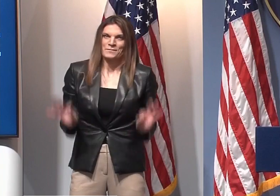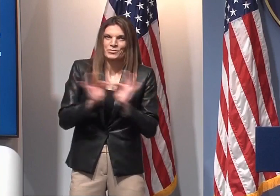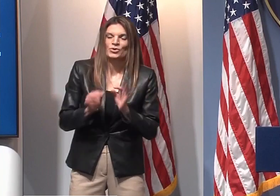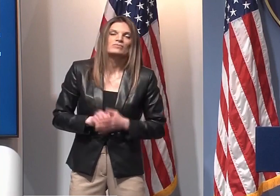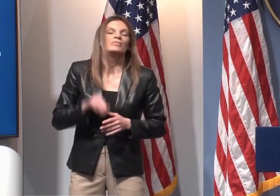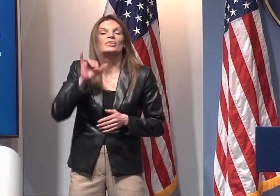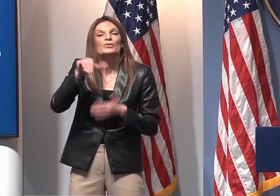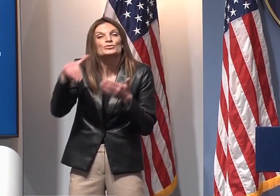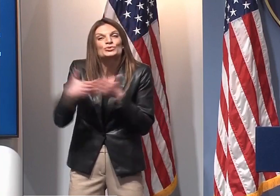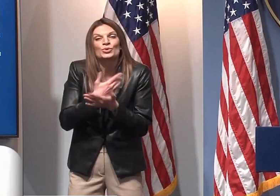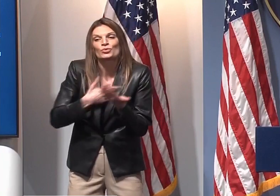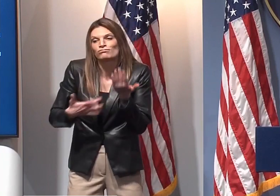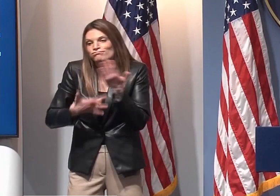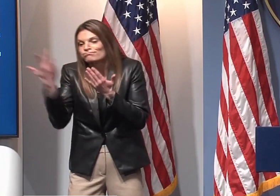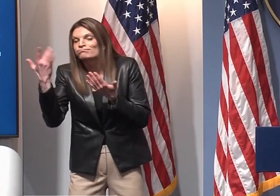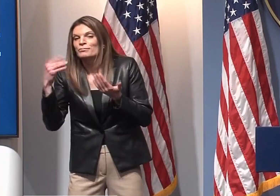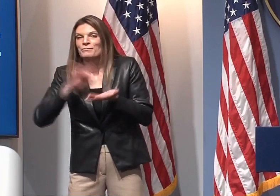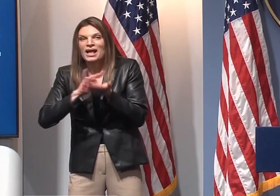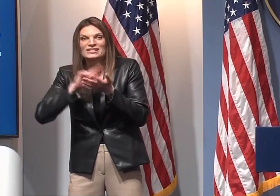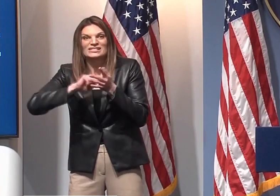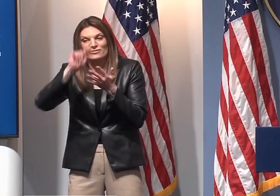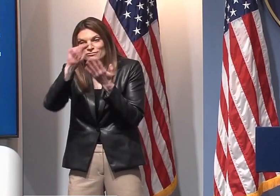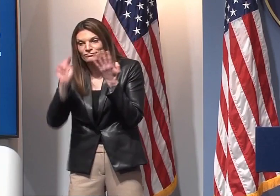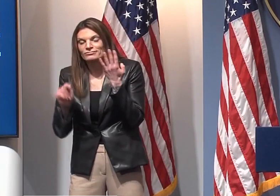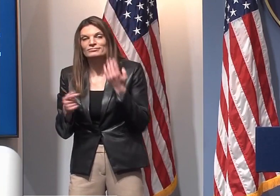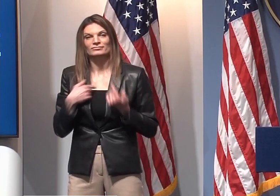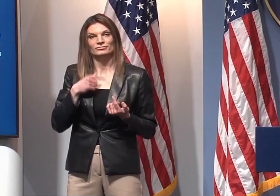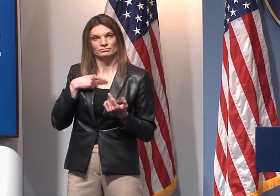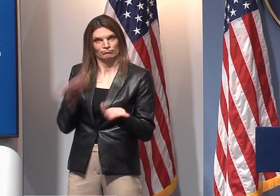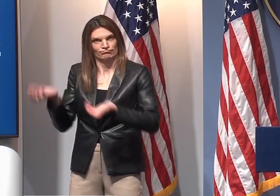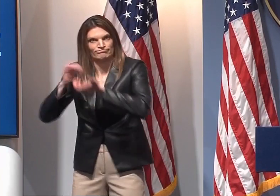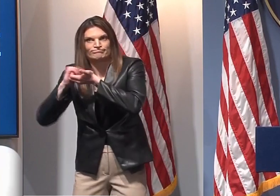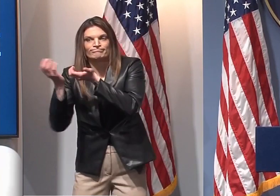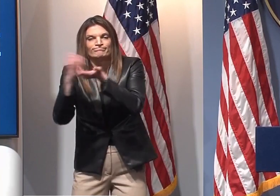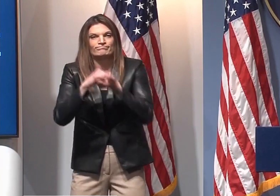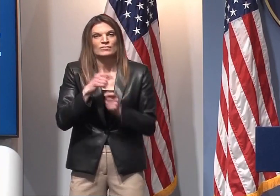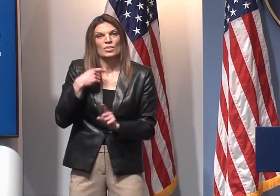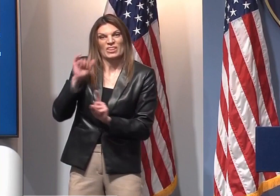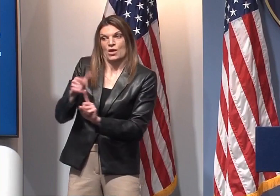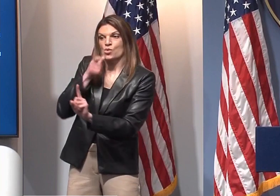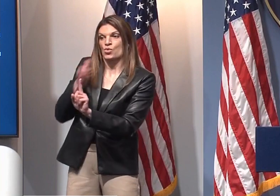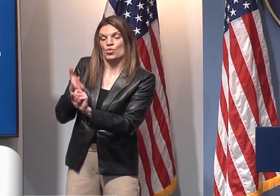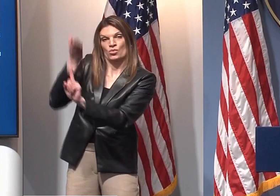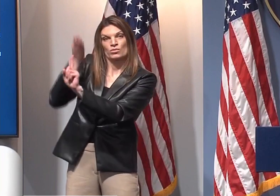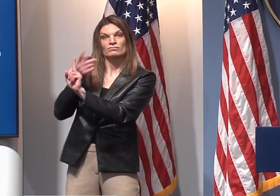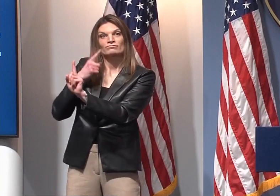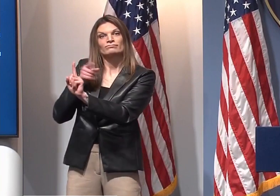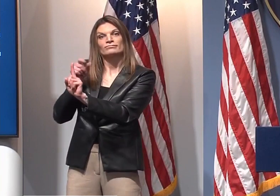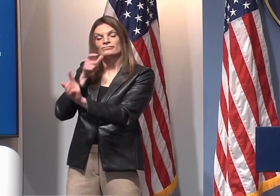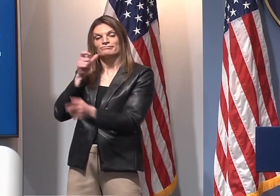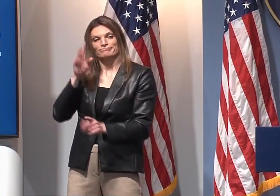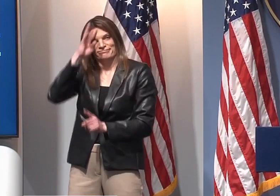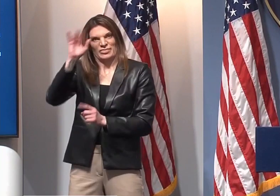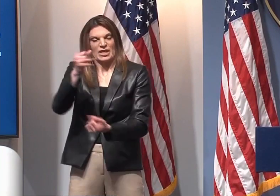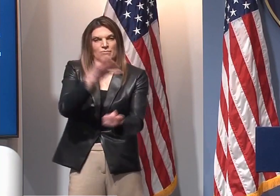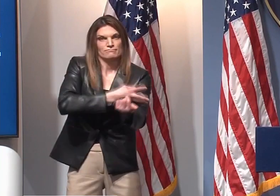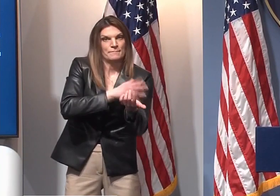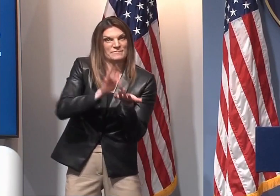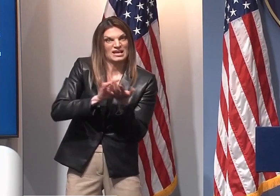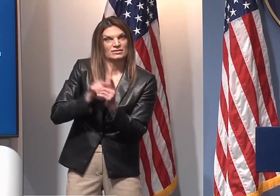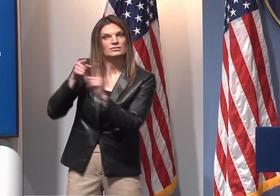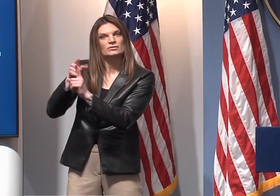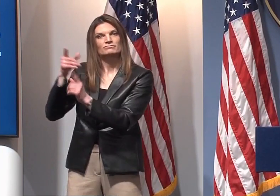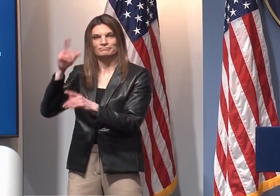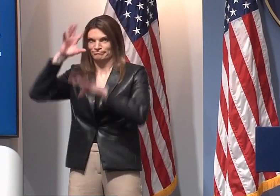Bill Fales, our MDHHS EMS medical director, has been recognized by the Biden administration as leading the